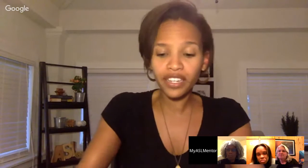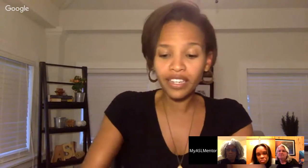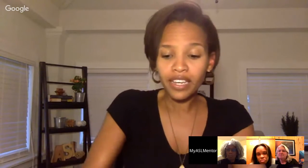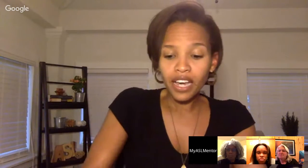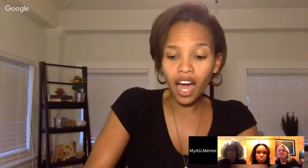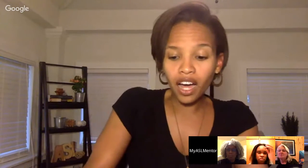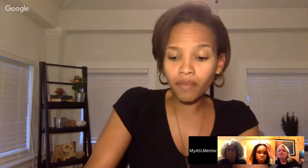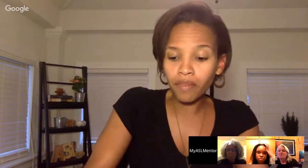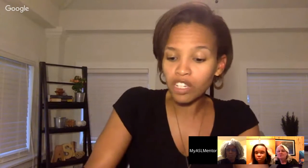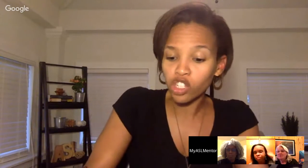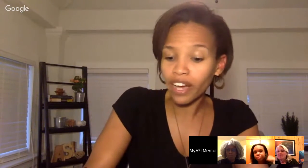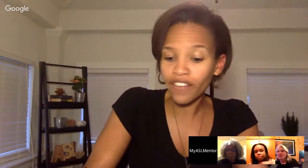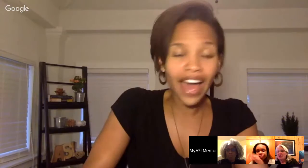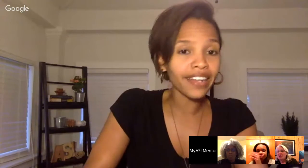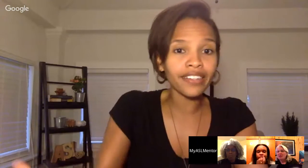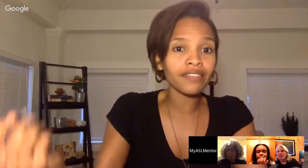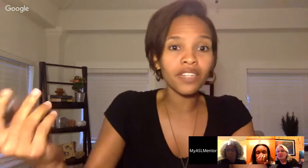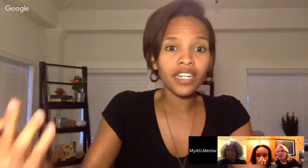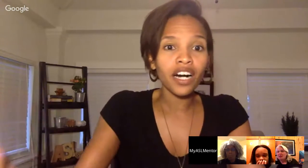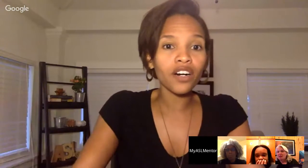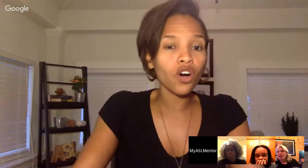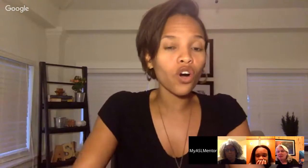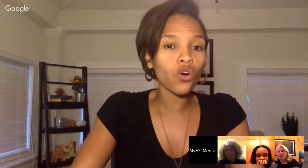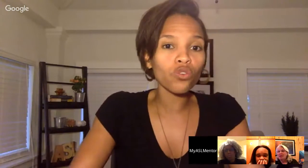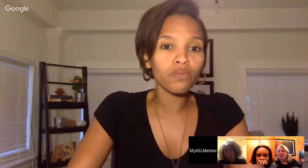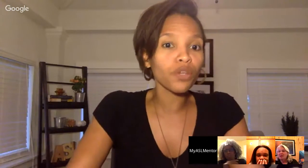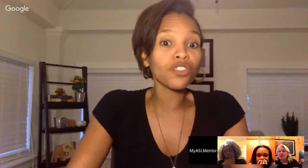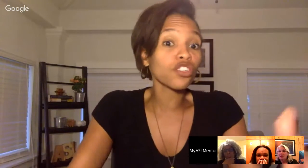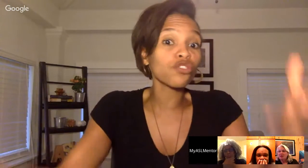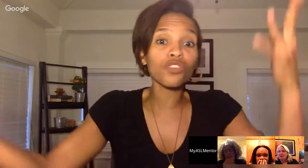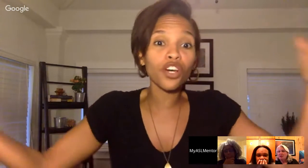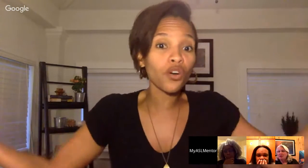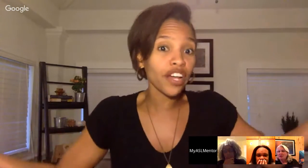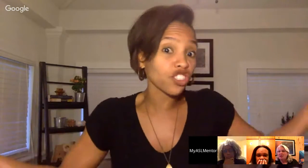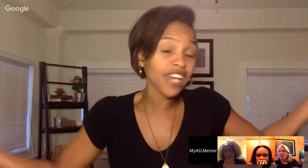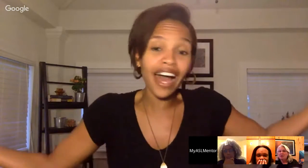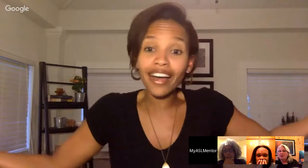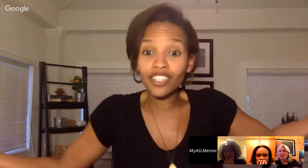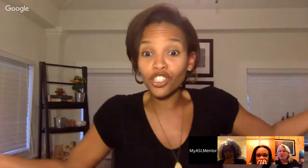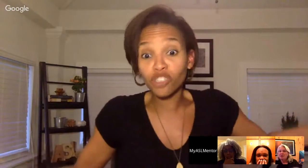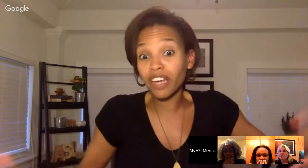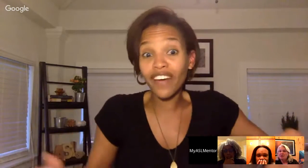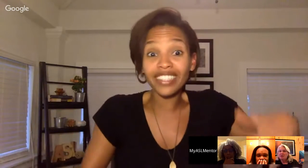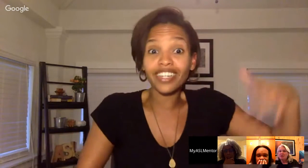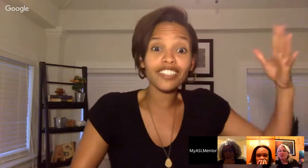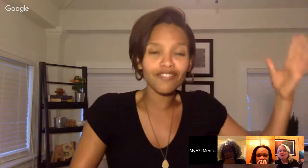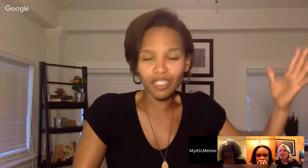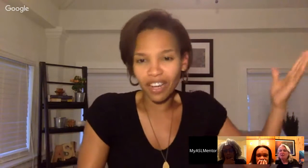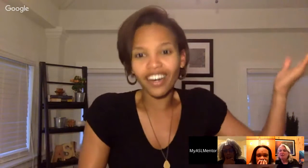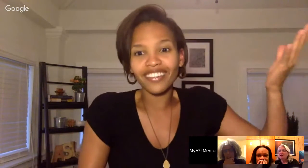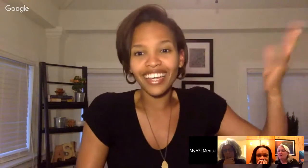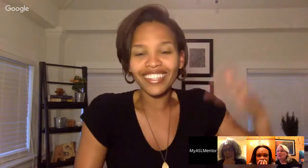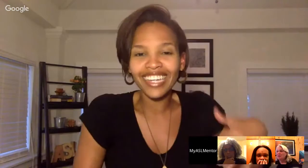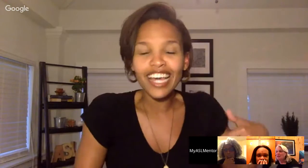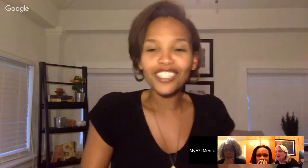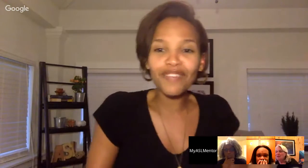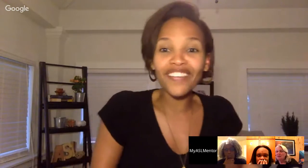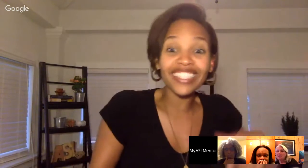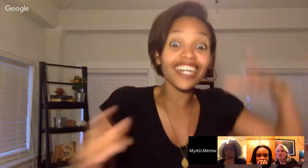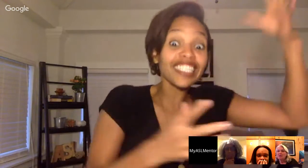specific. She might have had a whole music studio that she has, so she may have had tons of, it's unlikely. She may have had tons